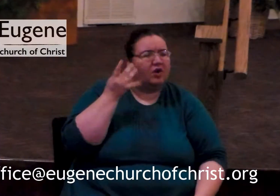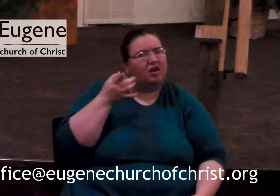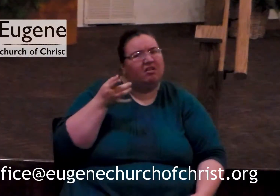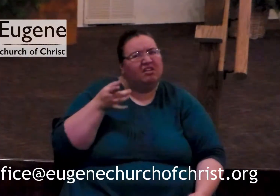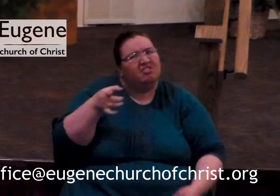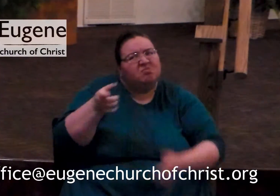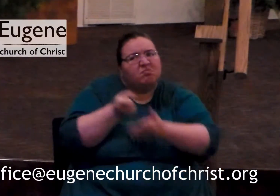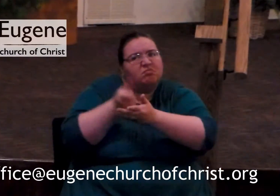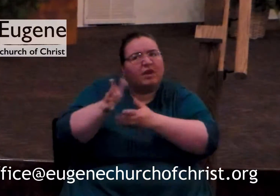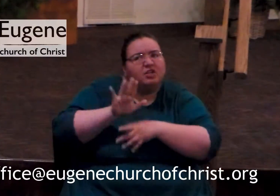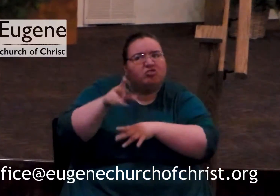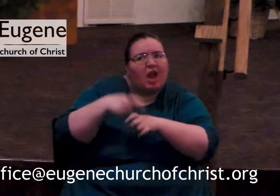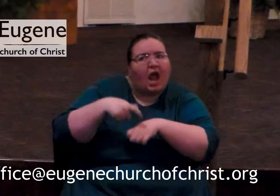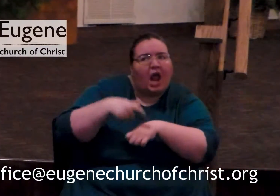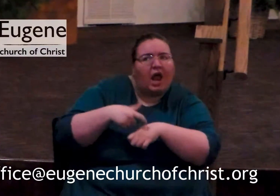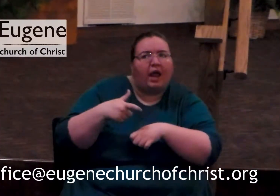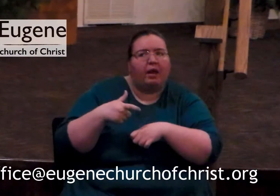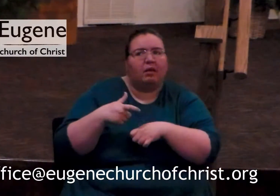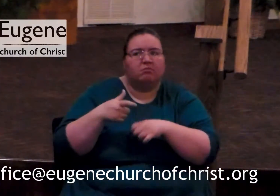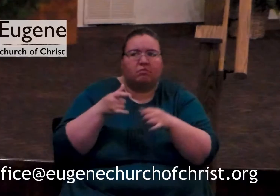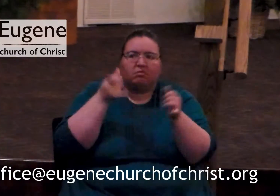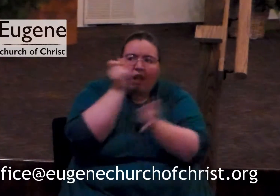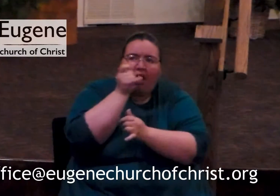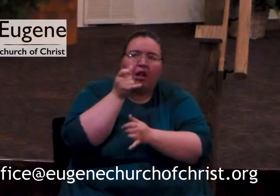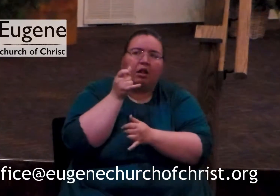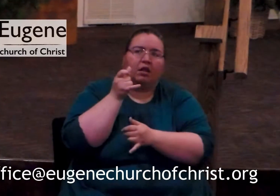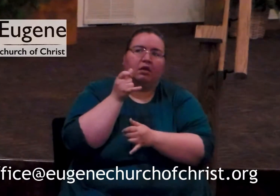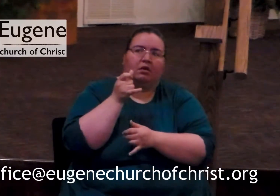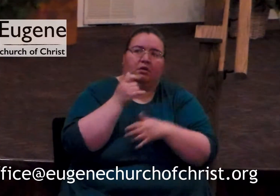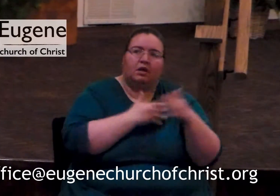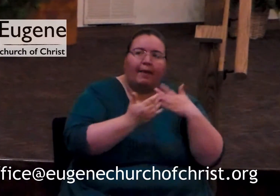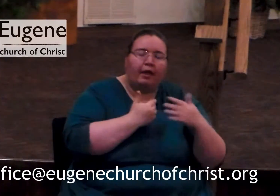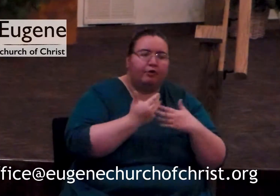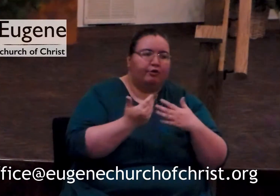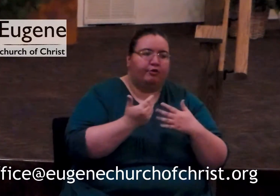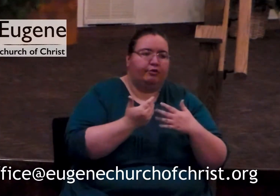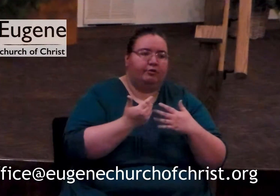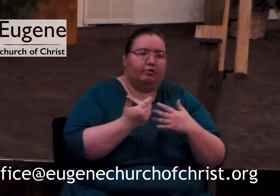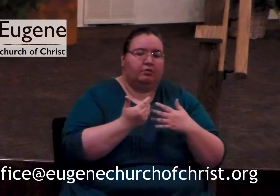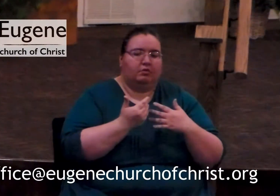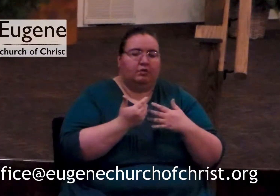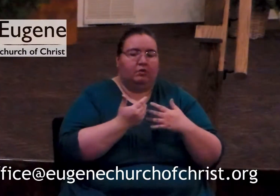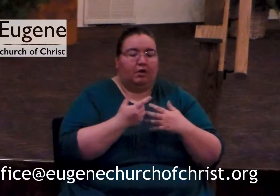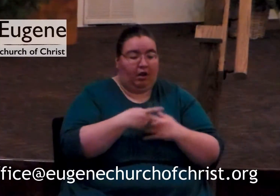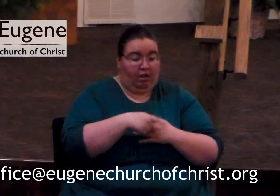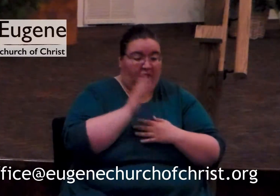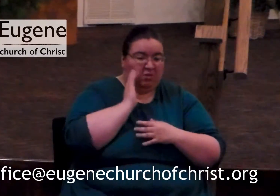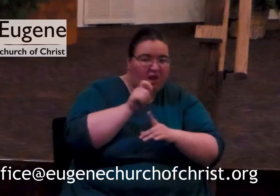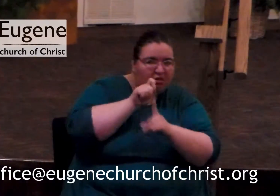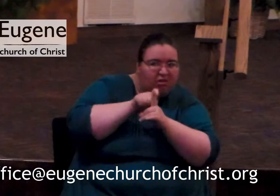time. They think it's a myth. They think none of this matters. And they will treat you differently as a result of